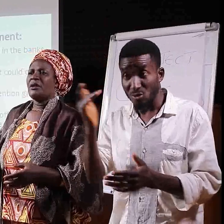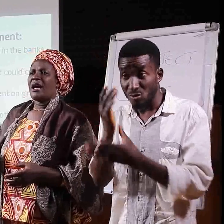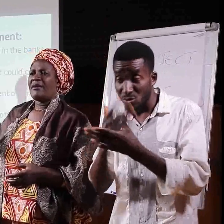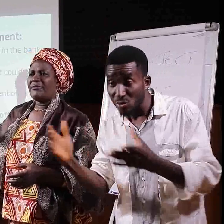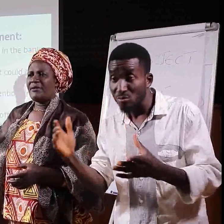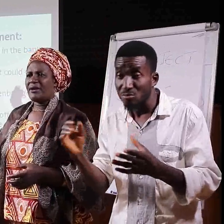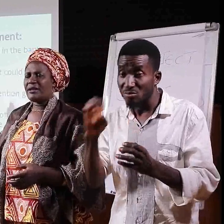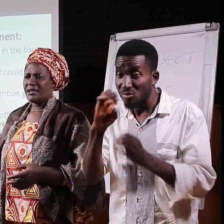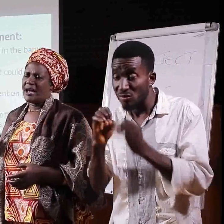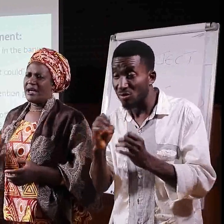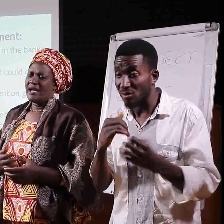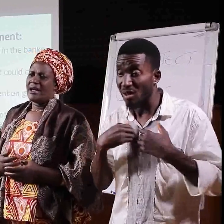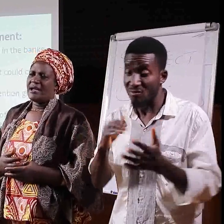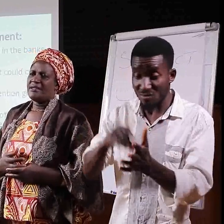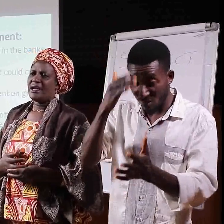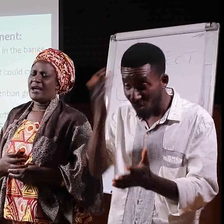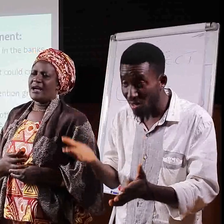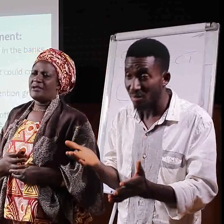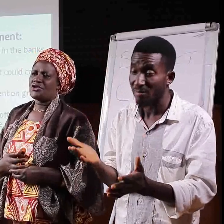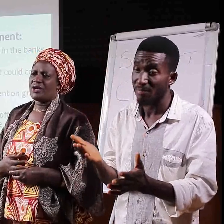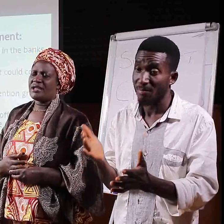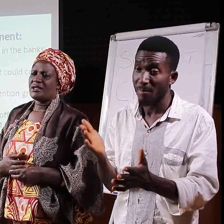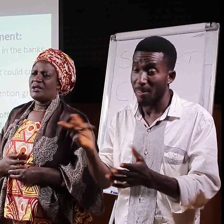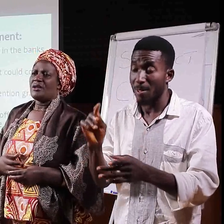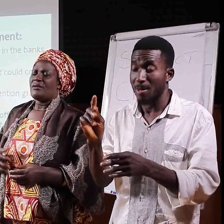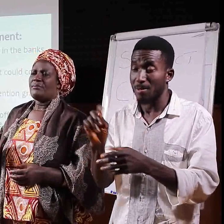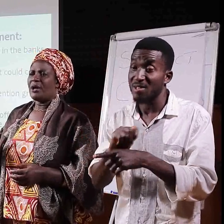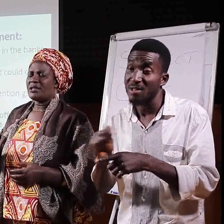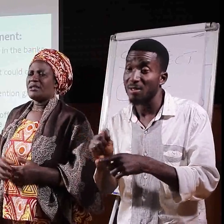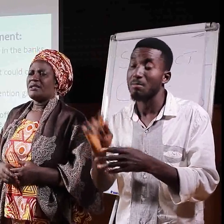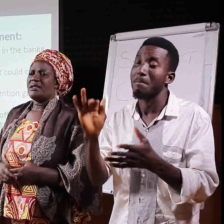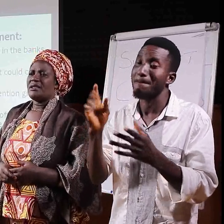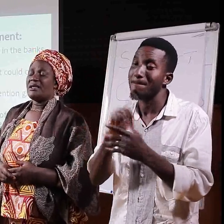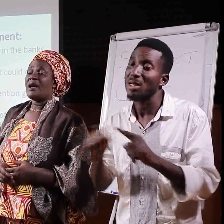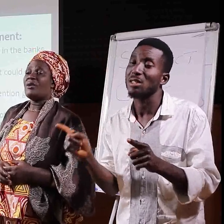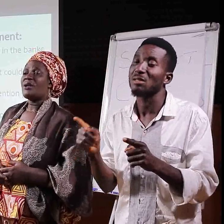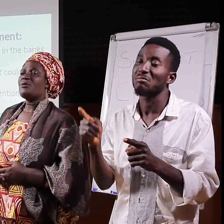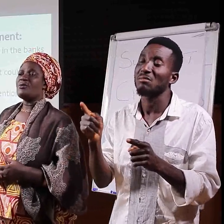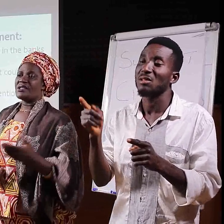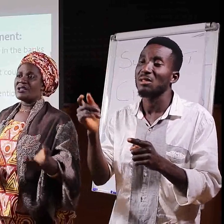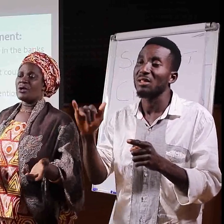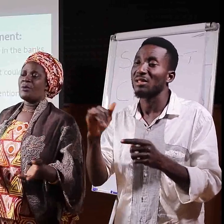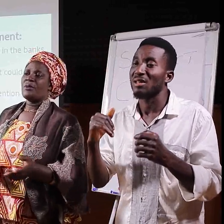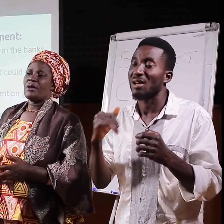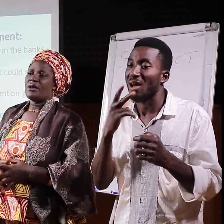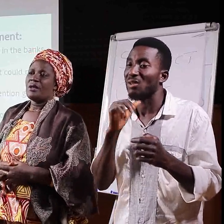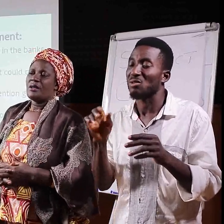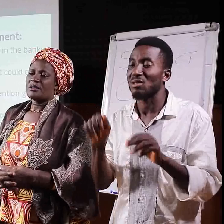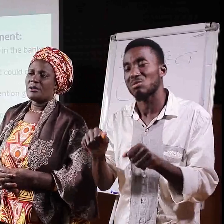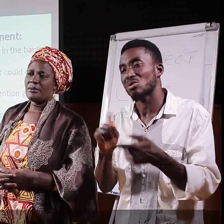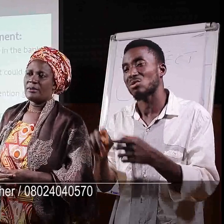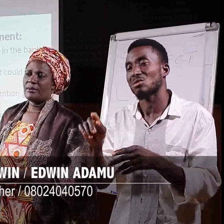even have learned their trade, but they are unable to set up